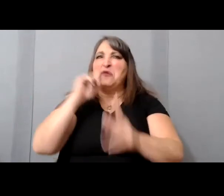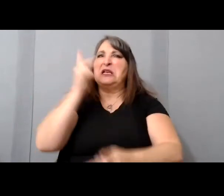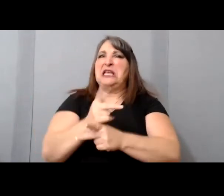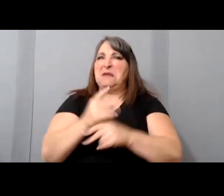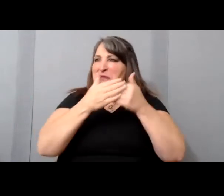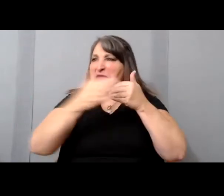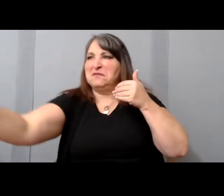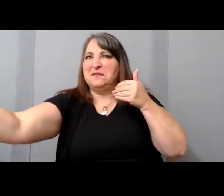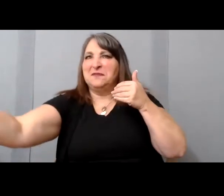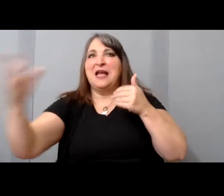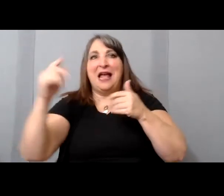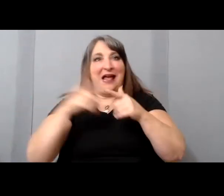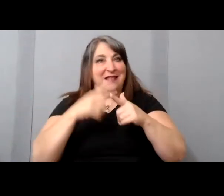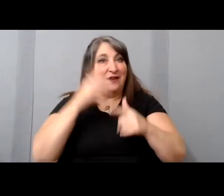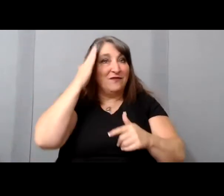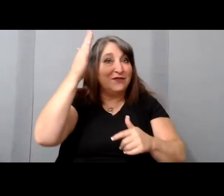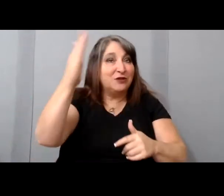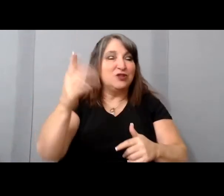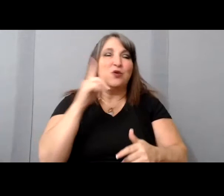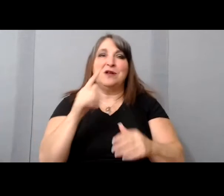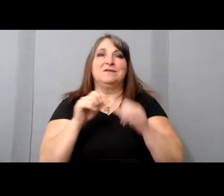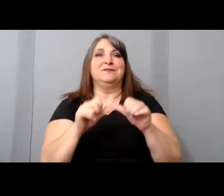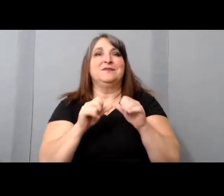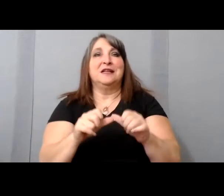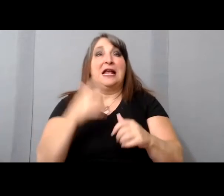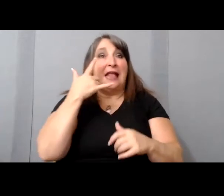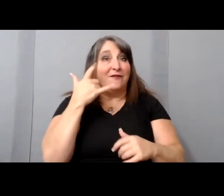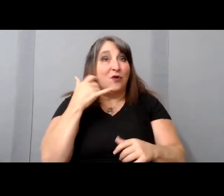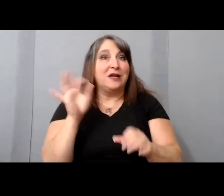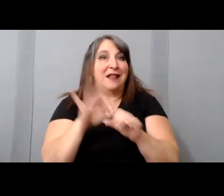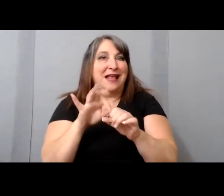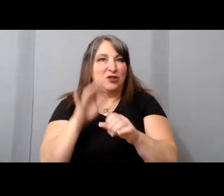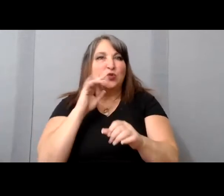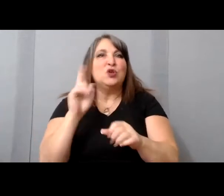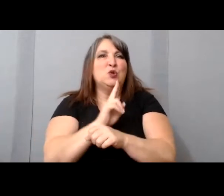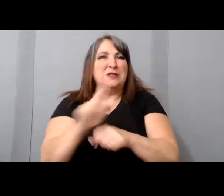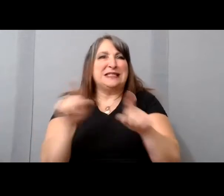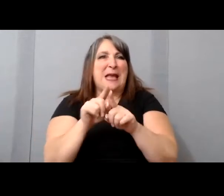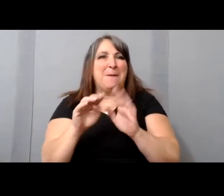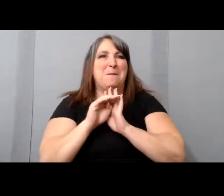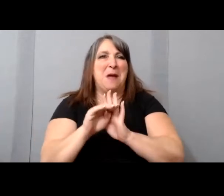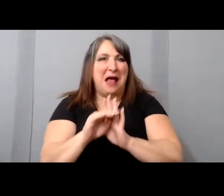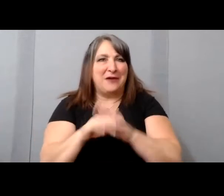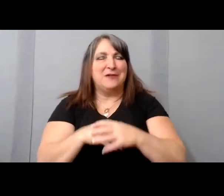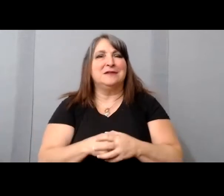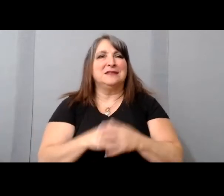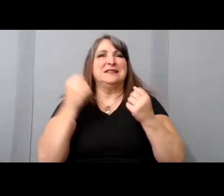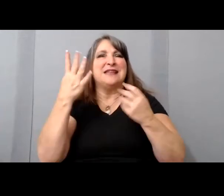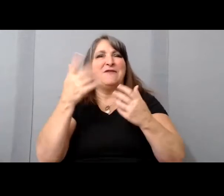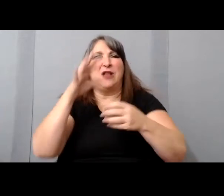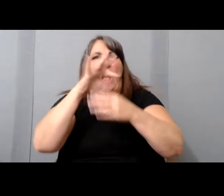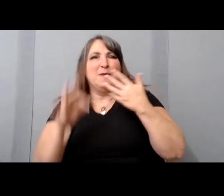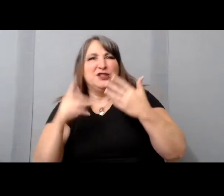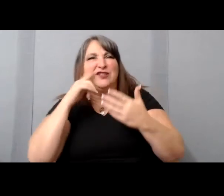build on it going forward for the future of California elections, and I hope leading by example in states across the country.